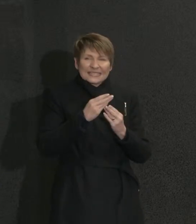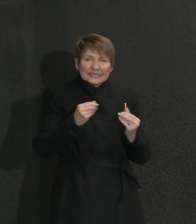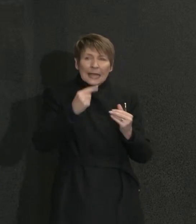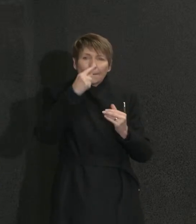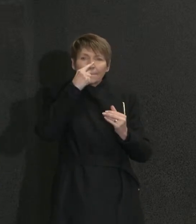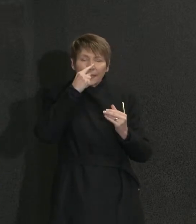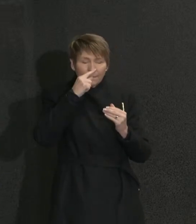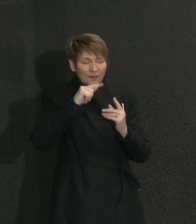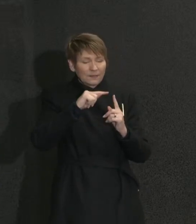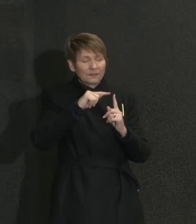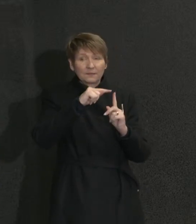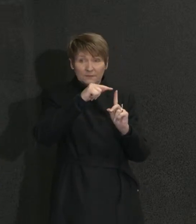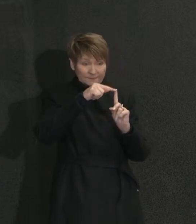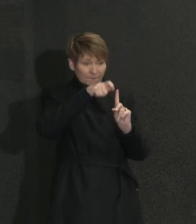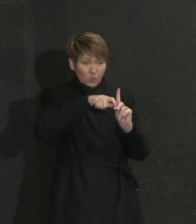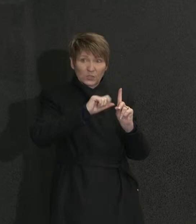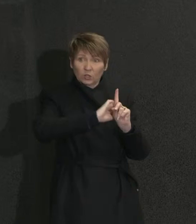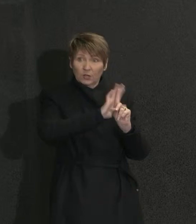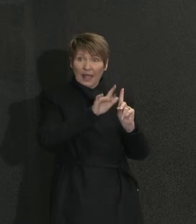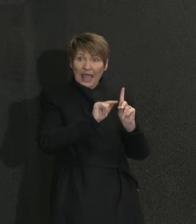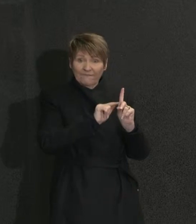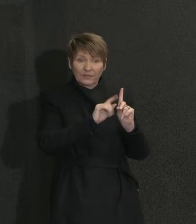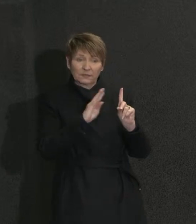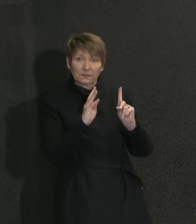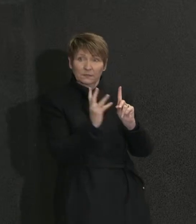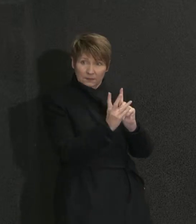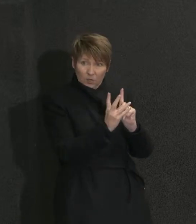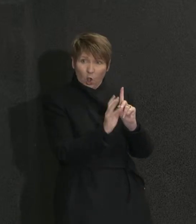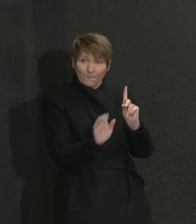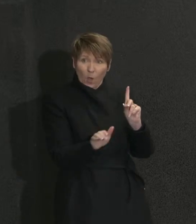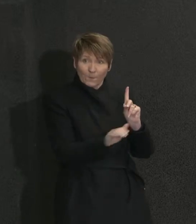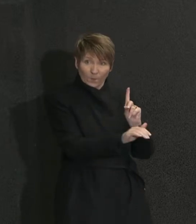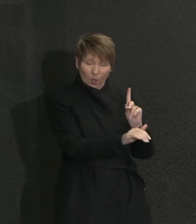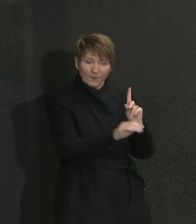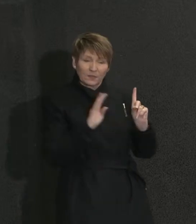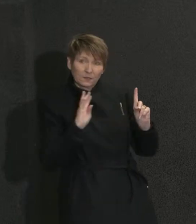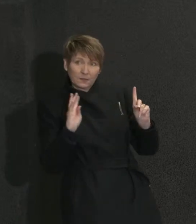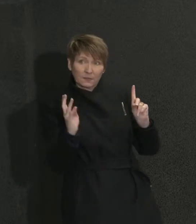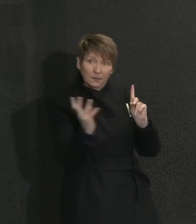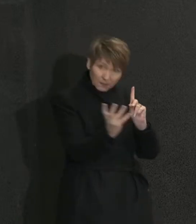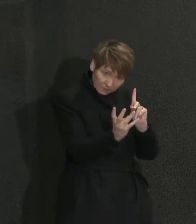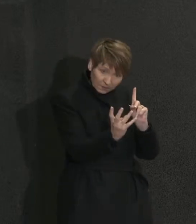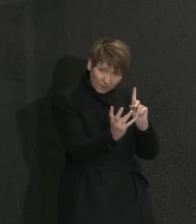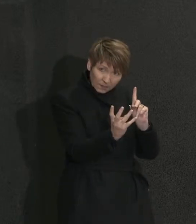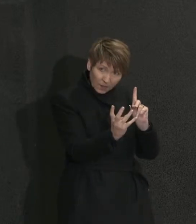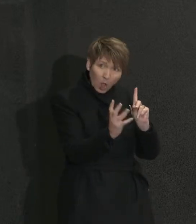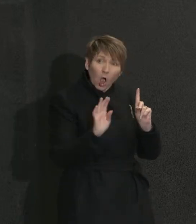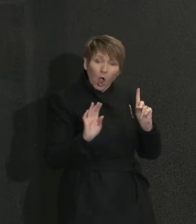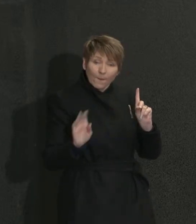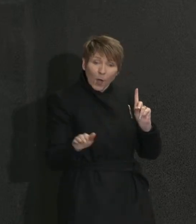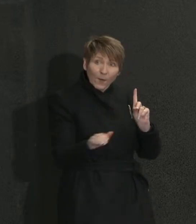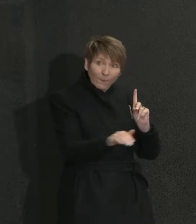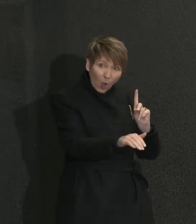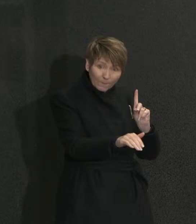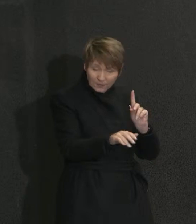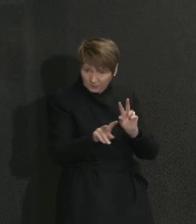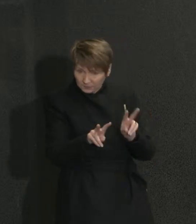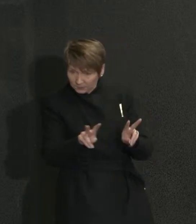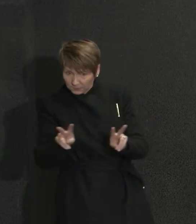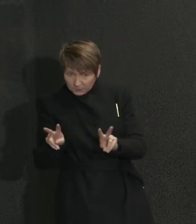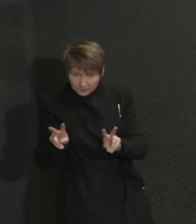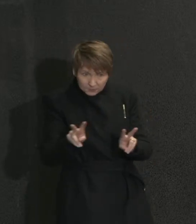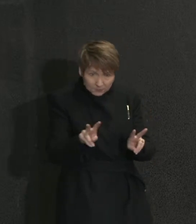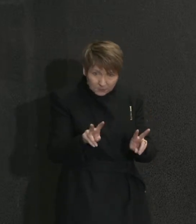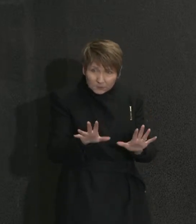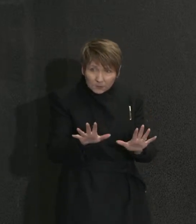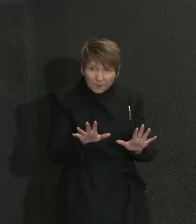down until their PCC clears a negative test. We're very clear on that, and there's no obvious release I can see there. There is